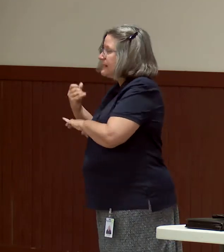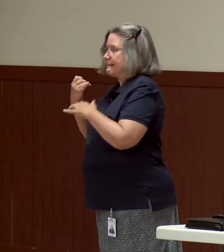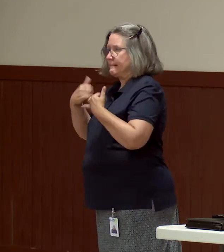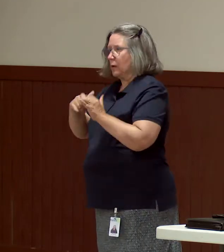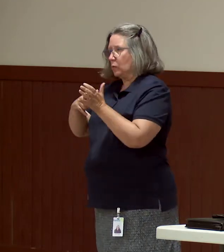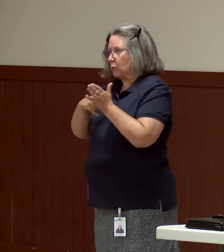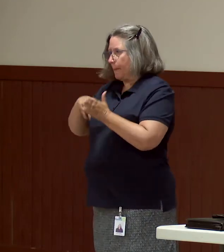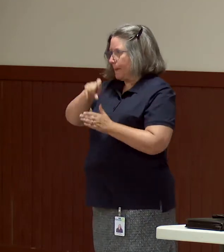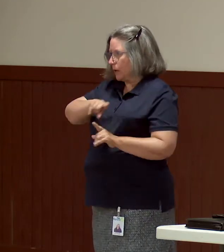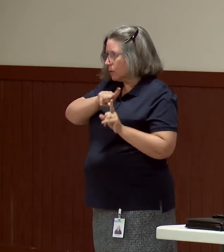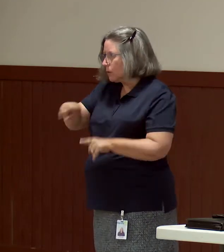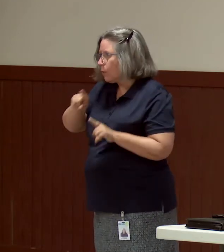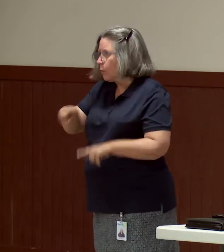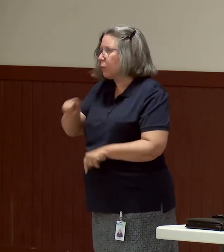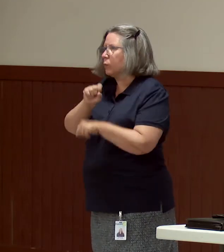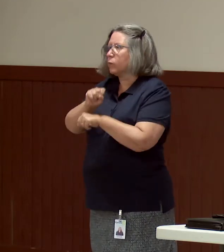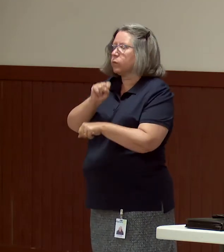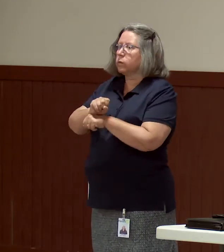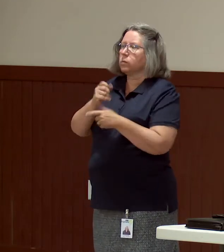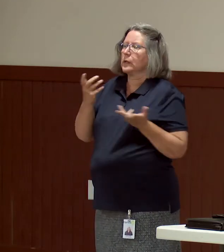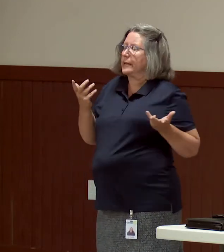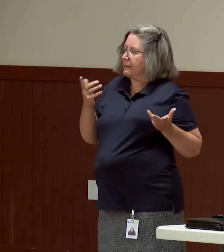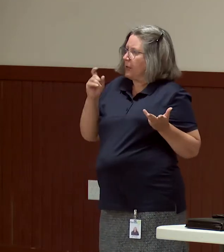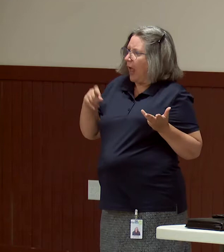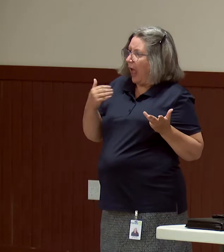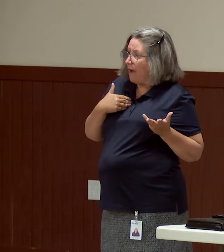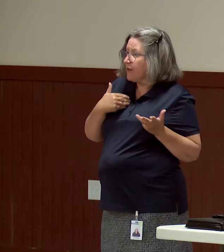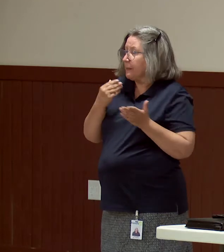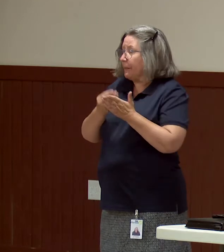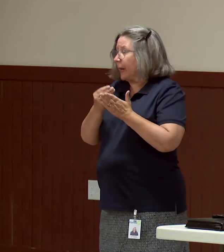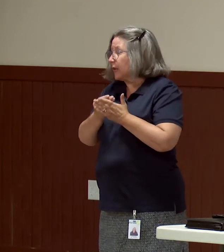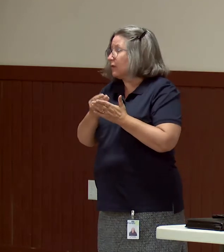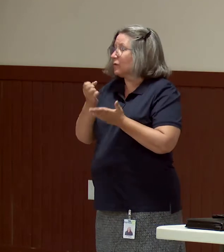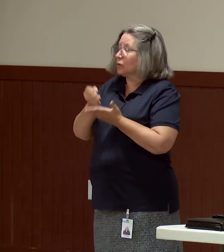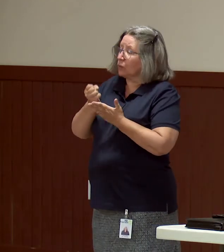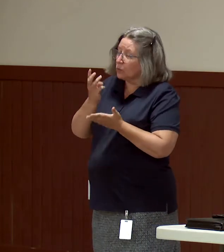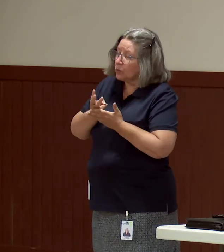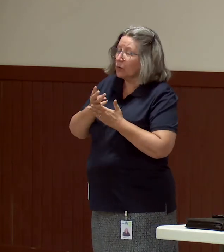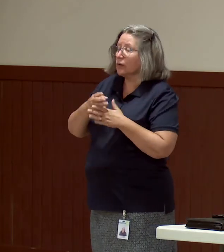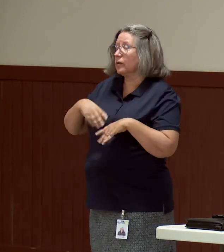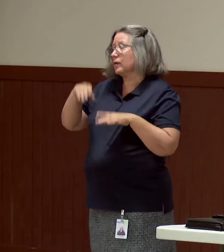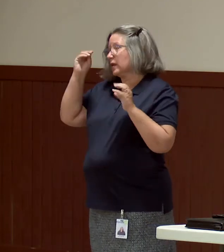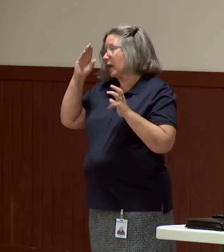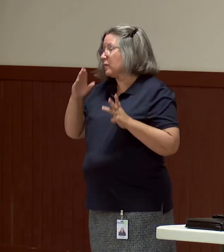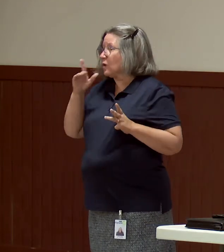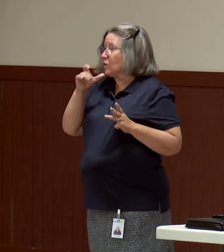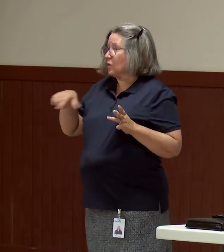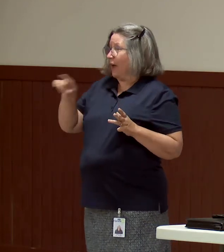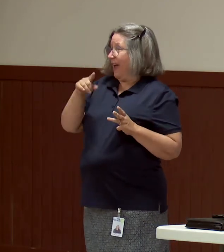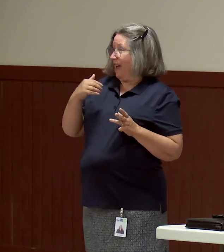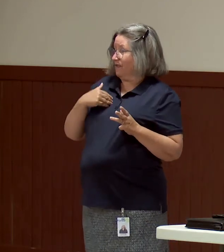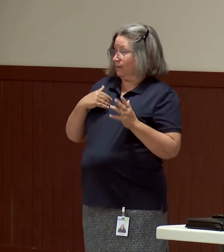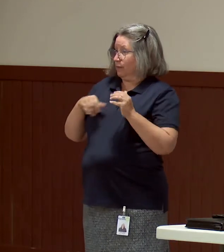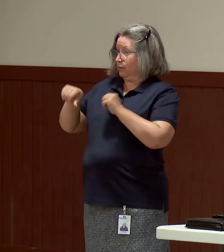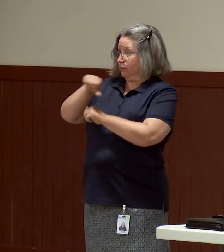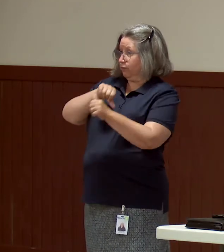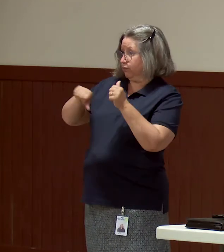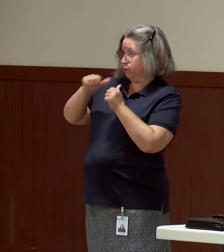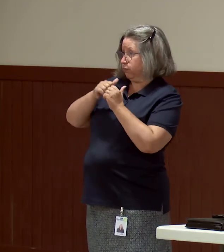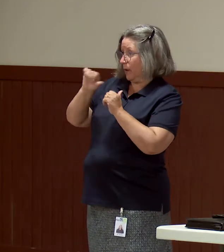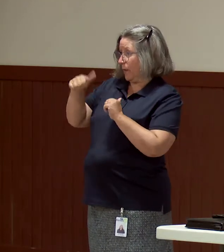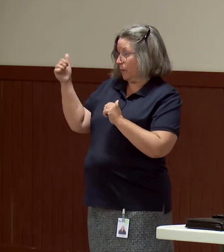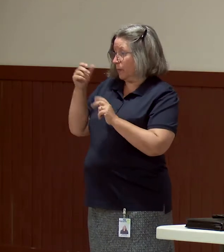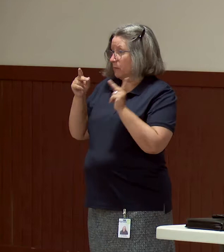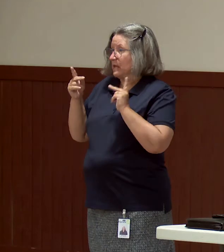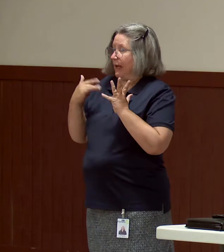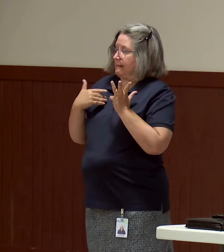workers, who were transactional workers that dealt with money, social workers, teachers, people who had close contact with other people and put themselves